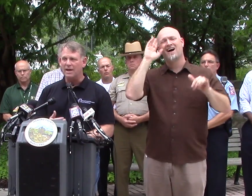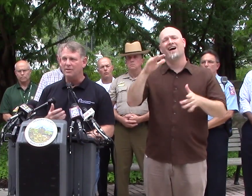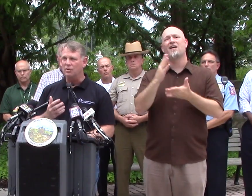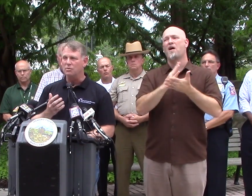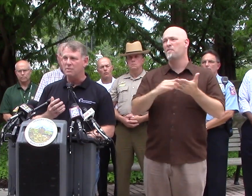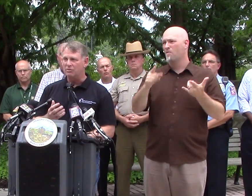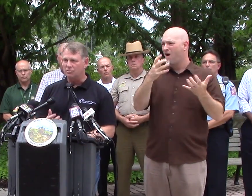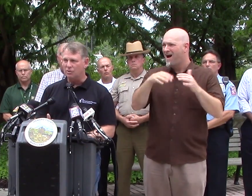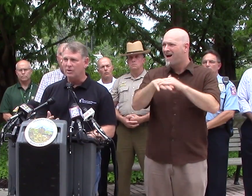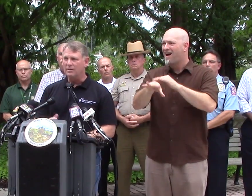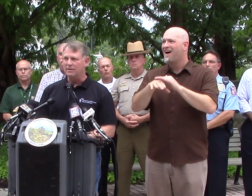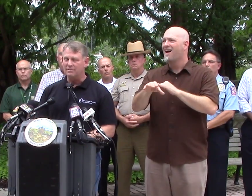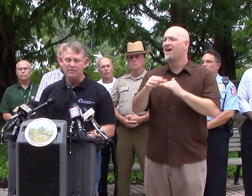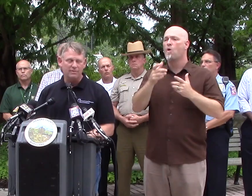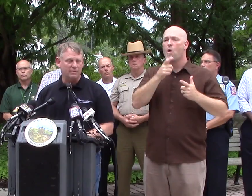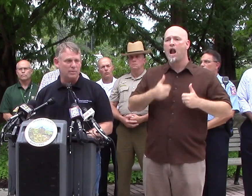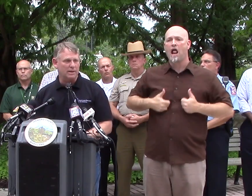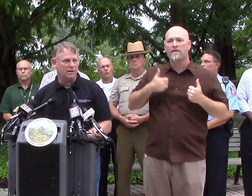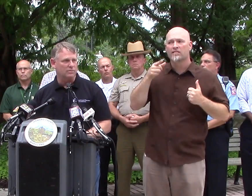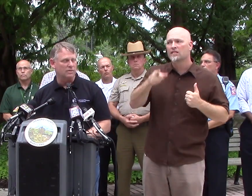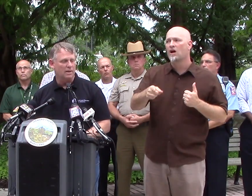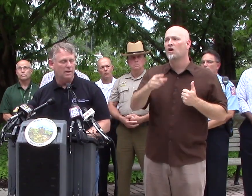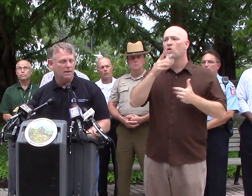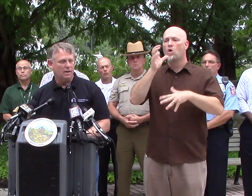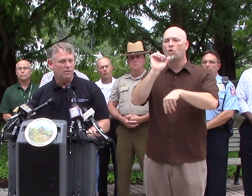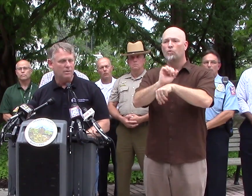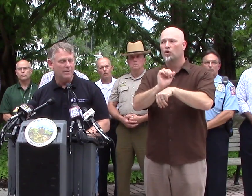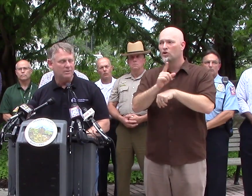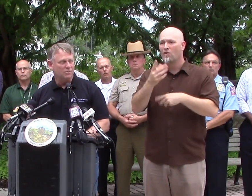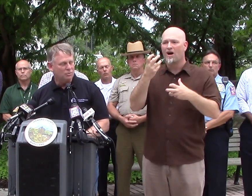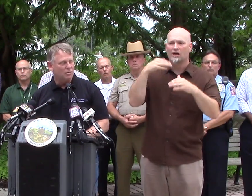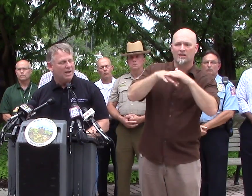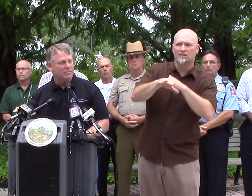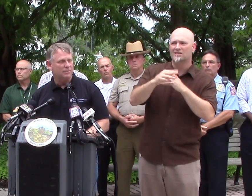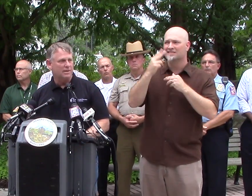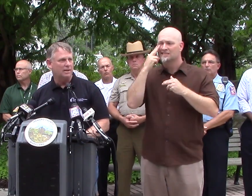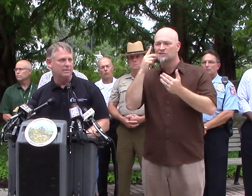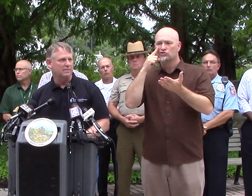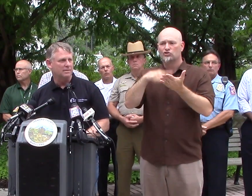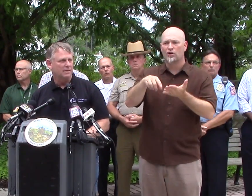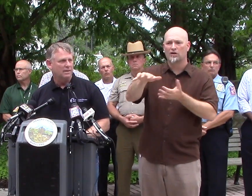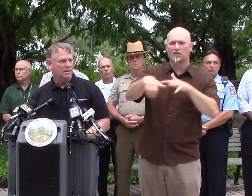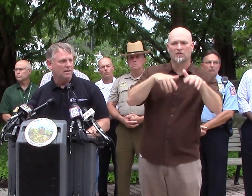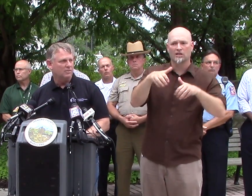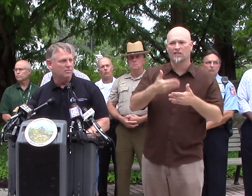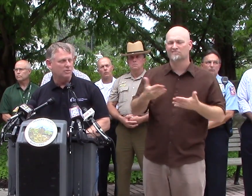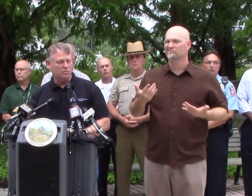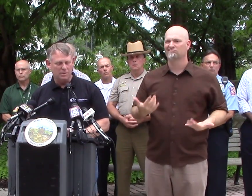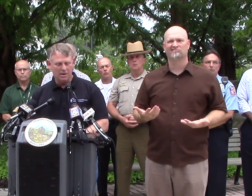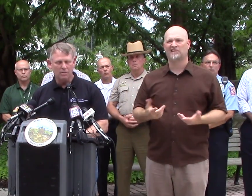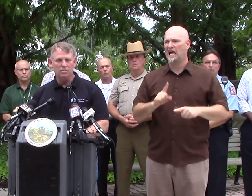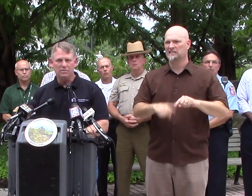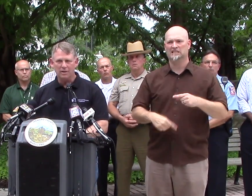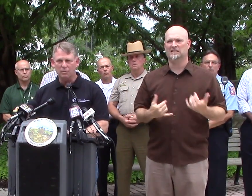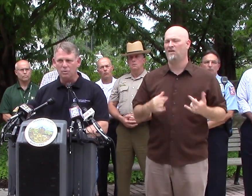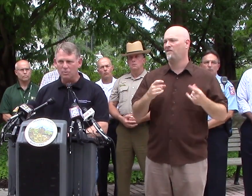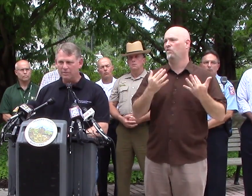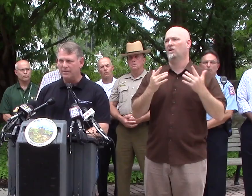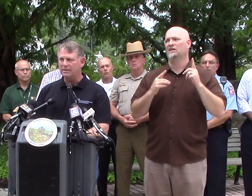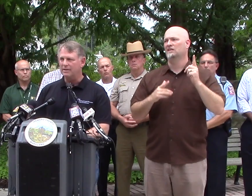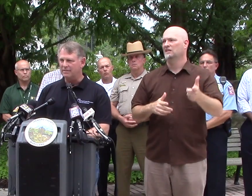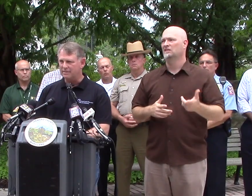employees who are down there to make sure that it's safe for everybody else. We've had 2 tragic fatalities. This was a terrible,